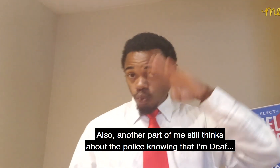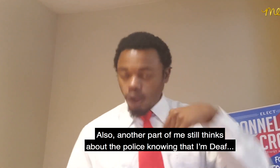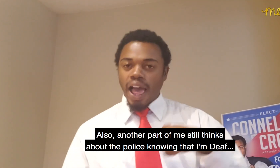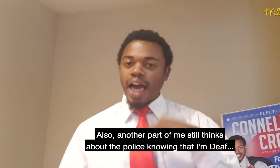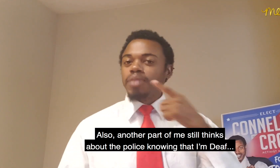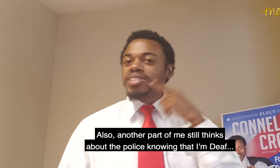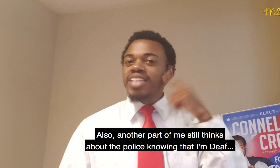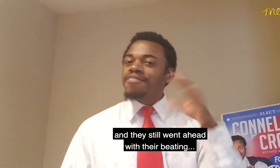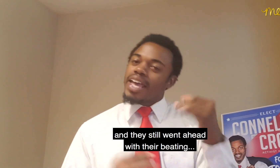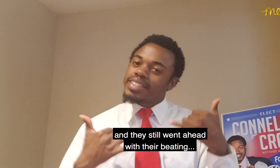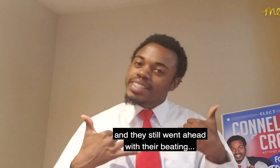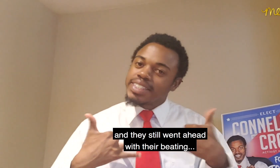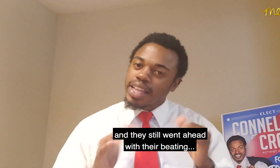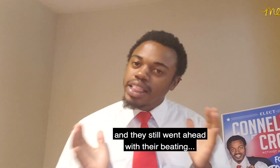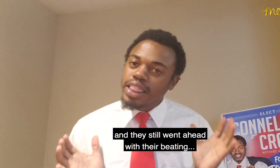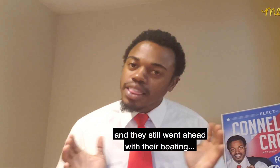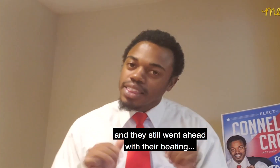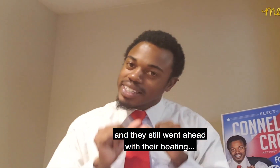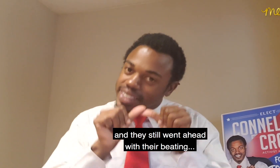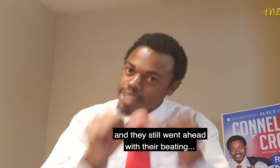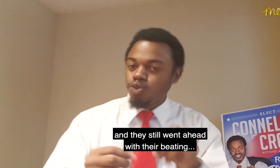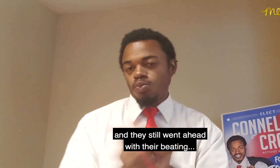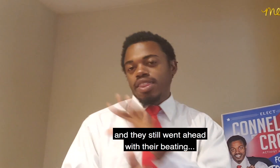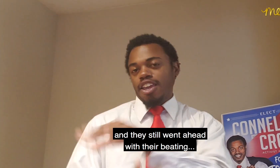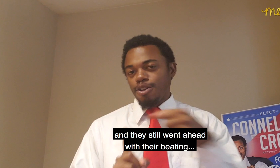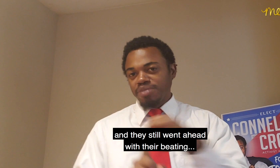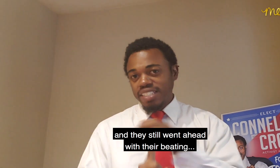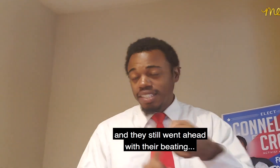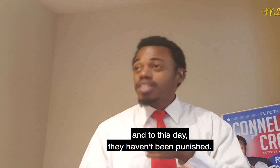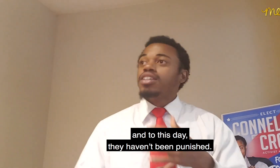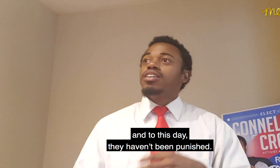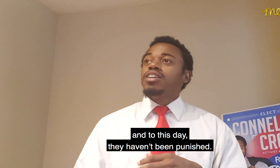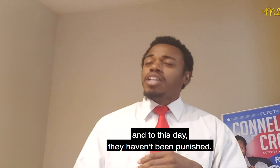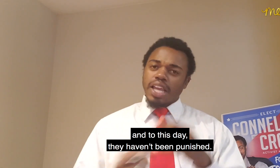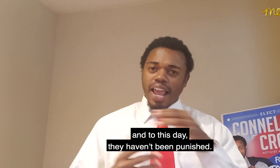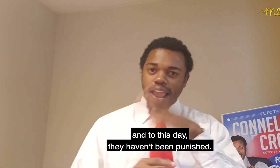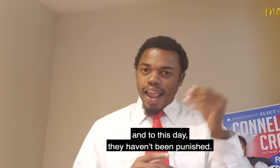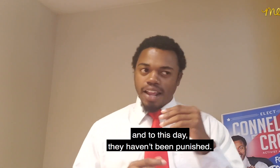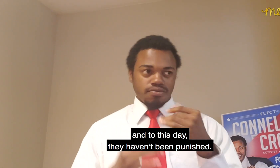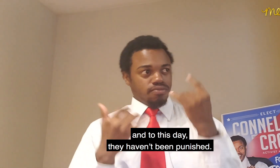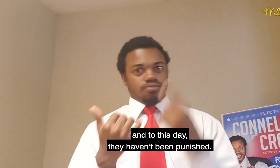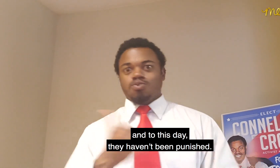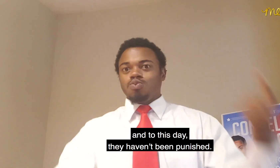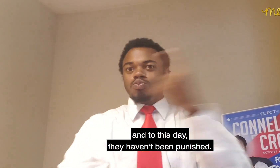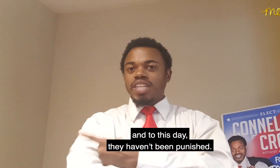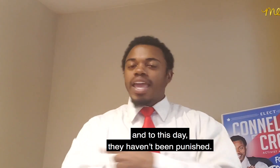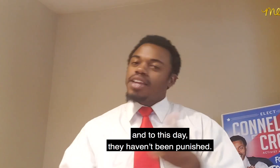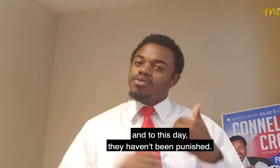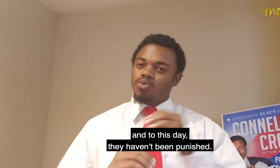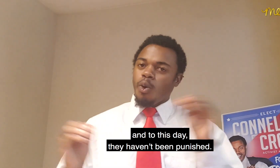knowing that I'm deaf, and they still went ahead with their beating. And to this day, they haven't been